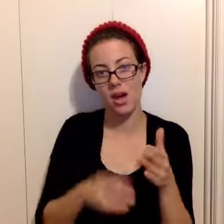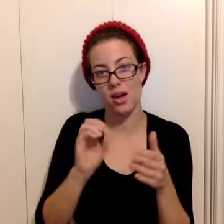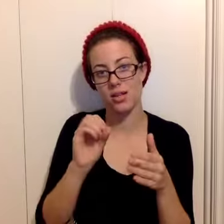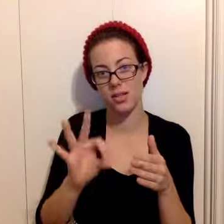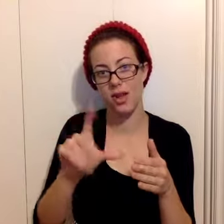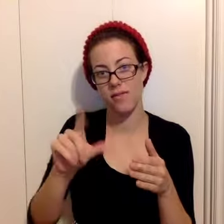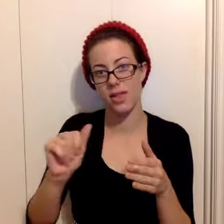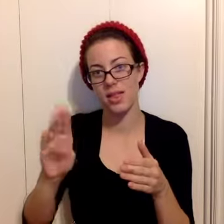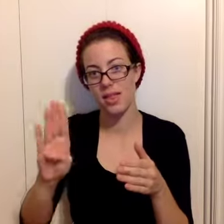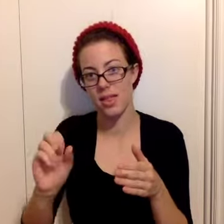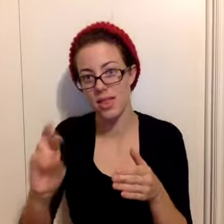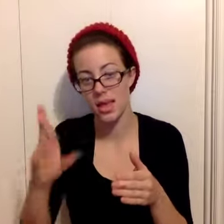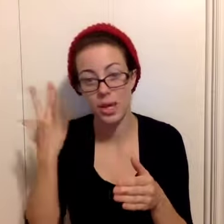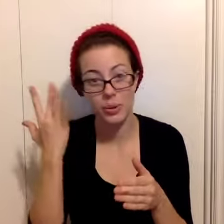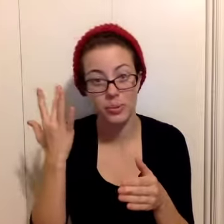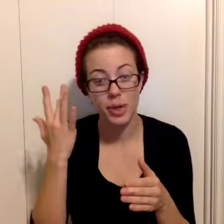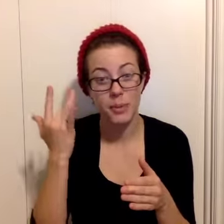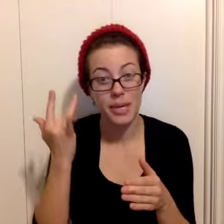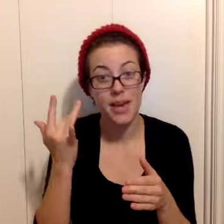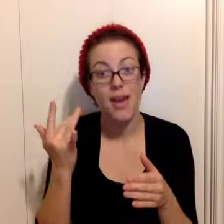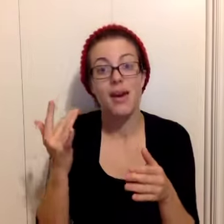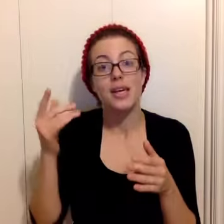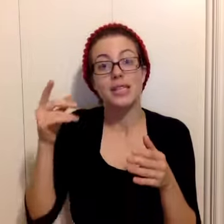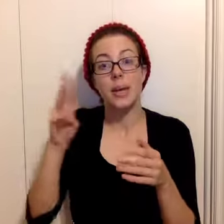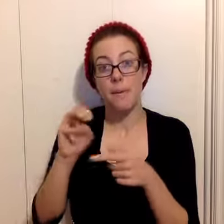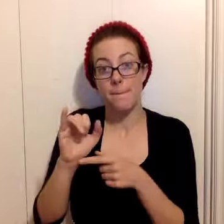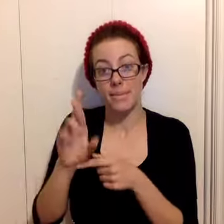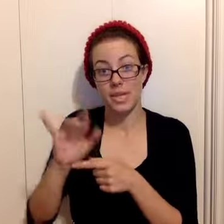do all the work himself.